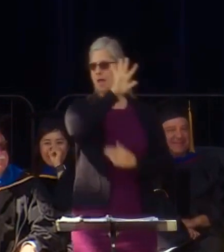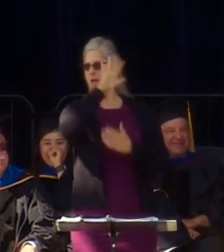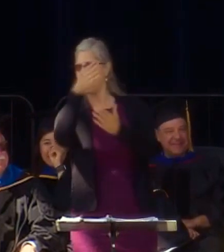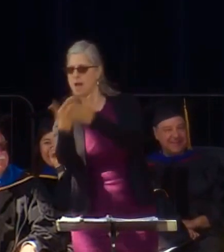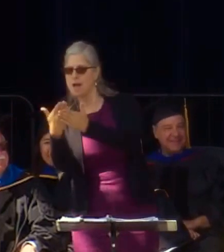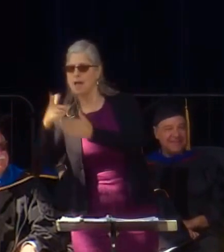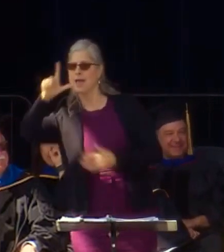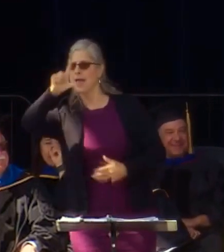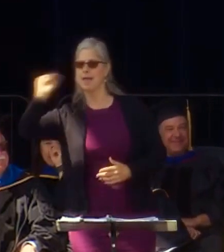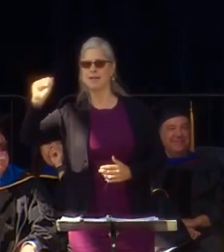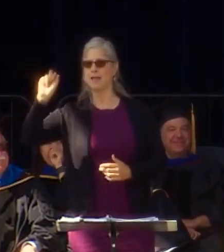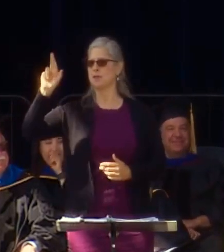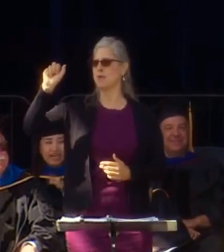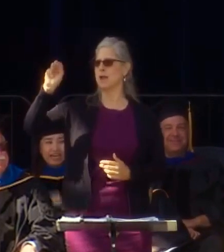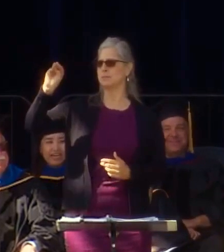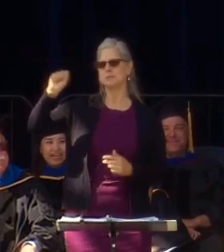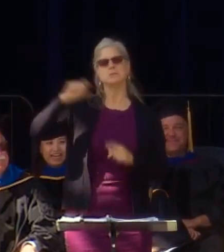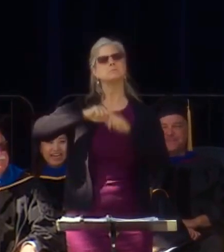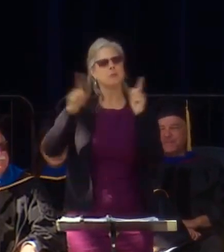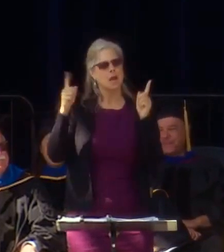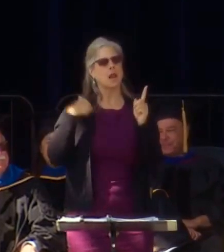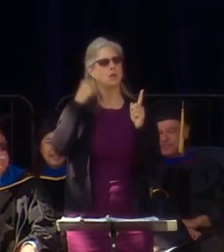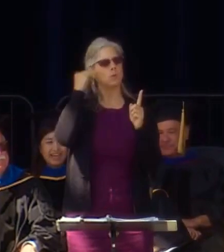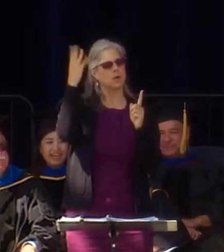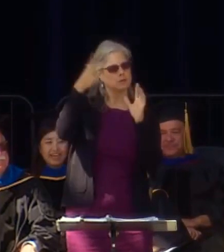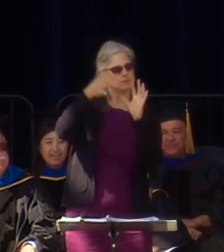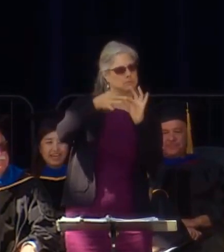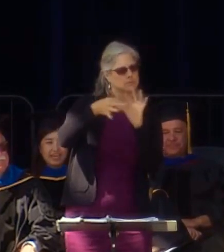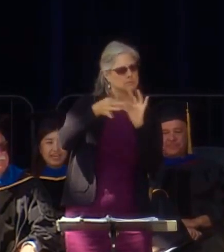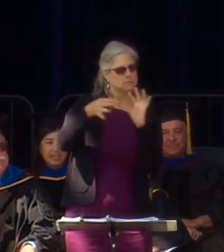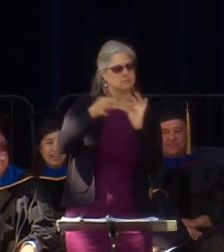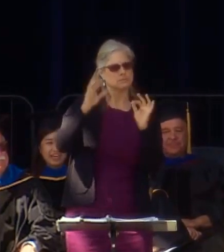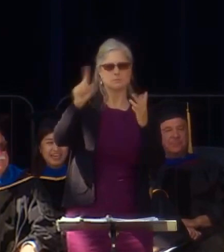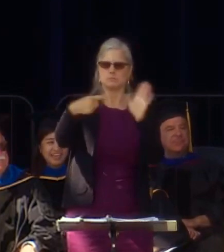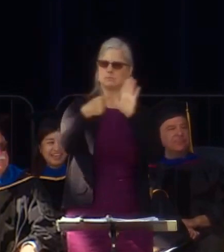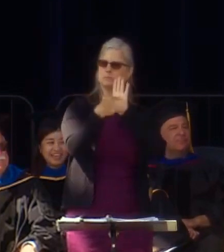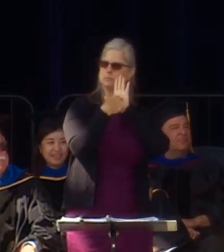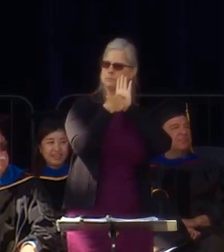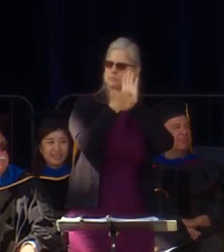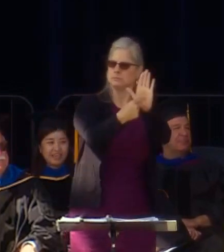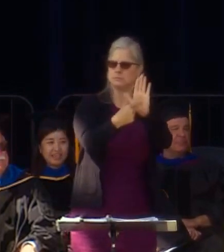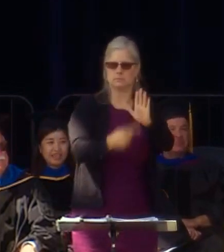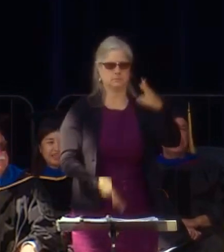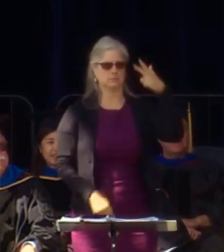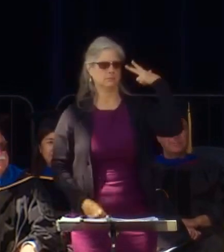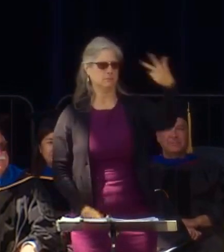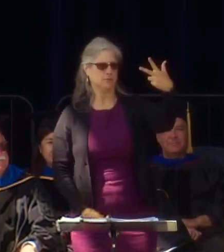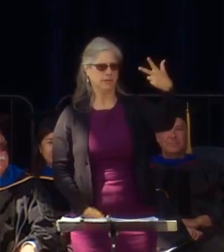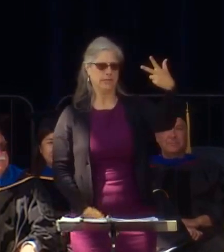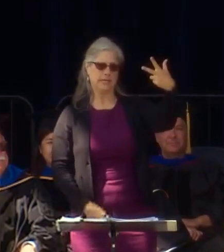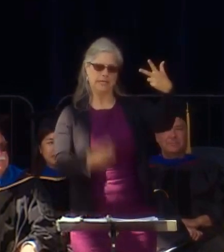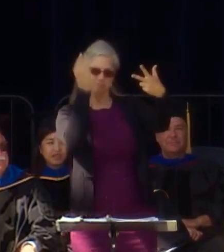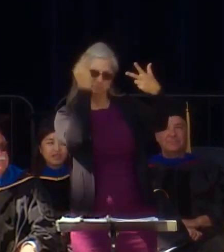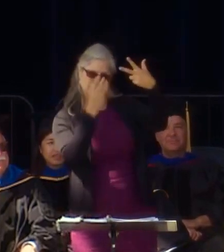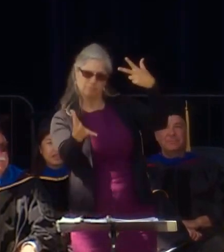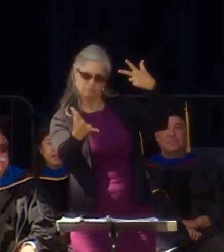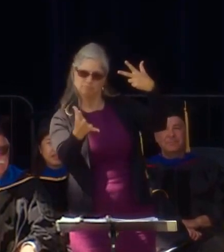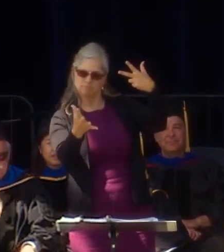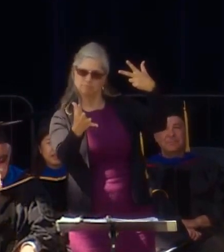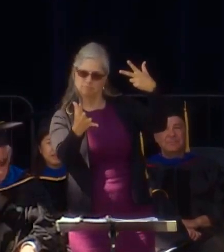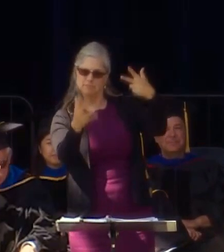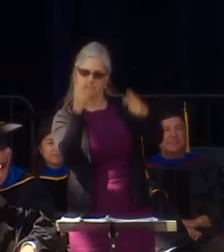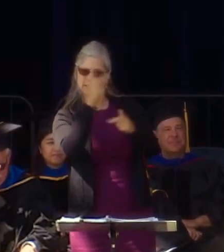Los Angeles Rams, but I'll mostly use that as an illustration of three insights I want to leave you all